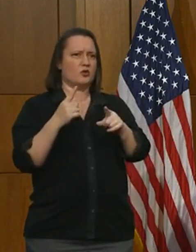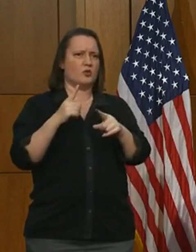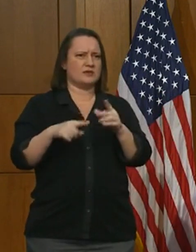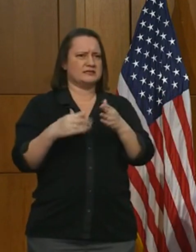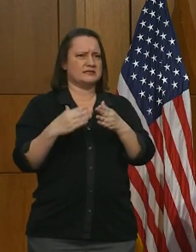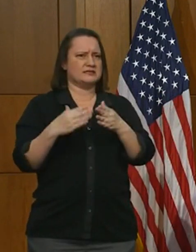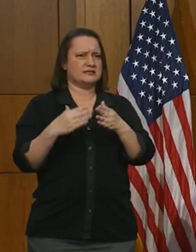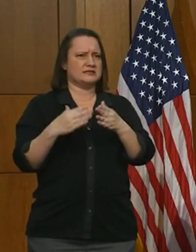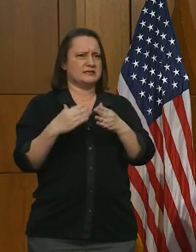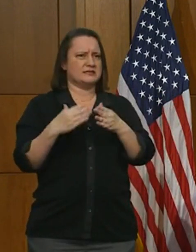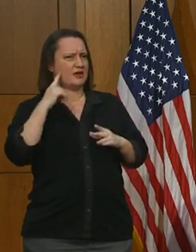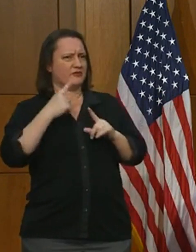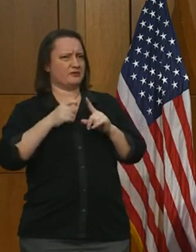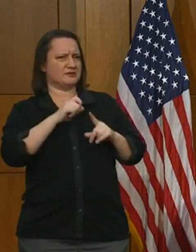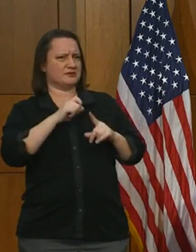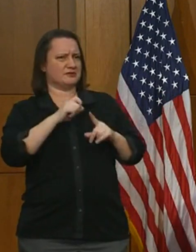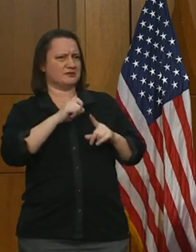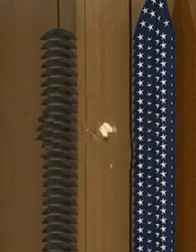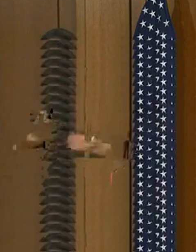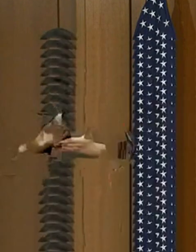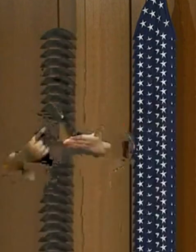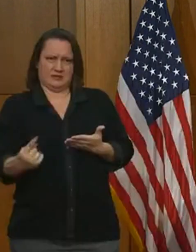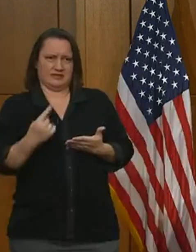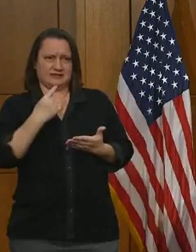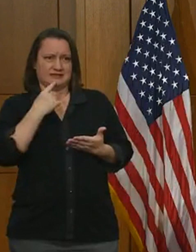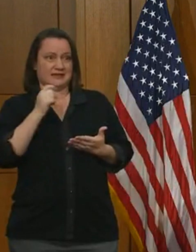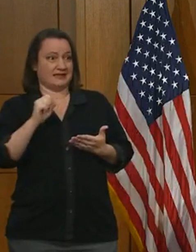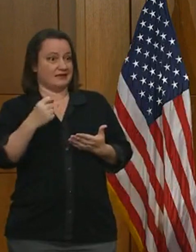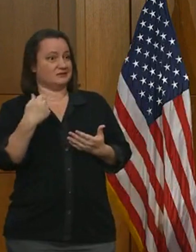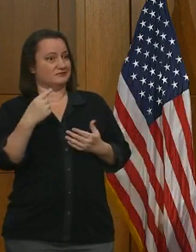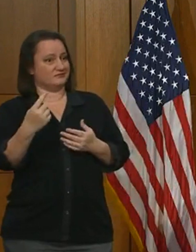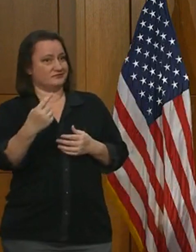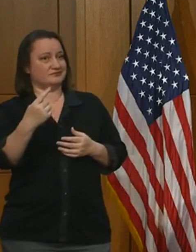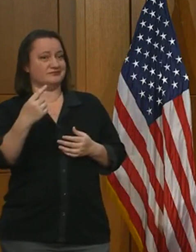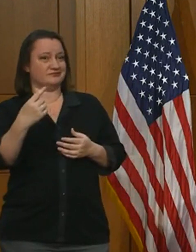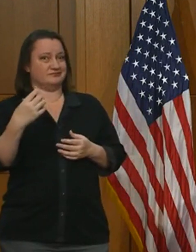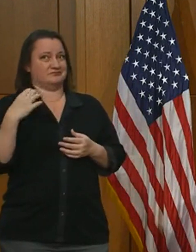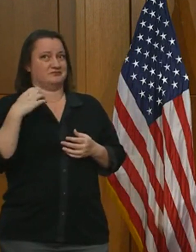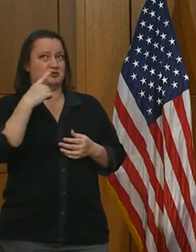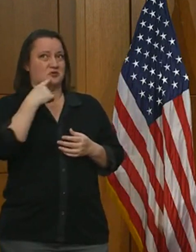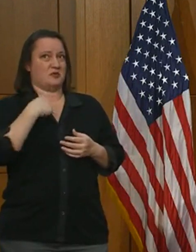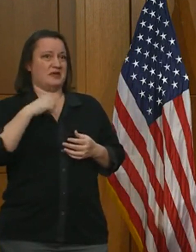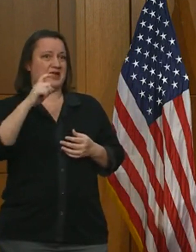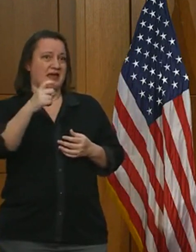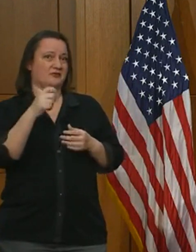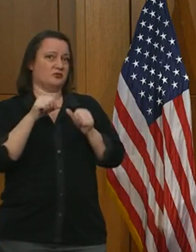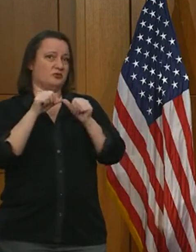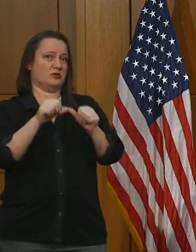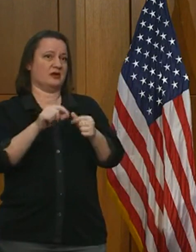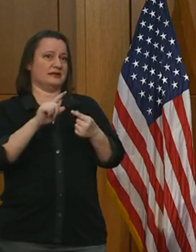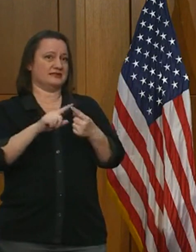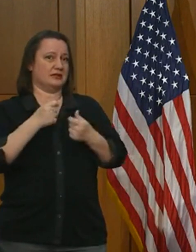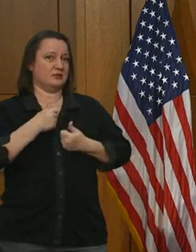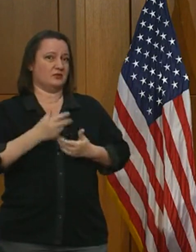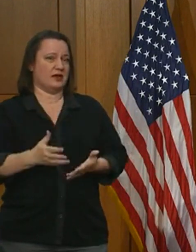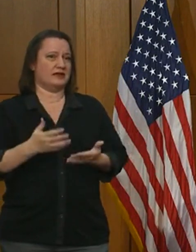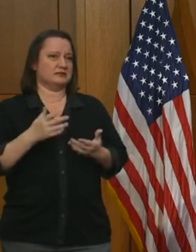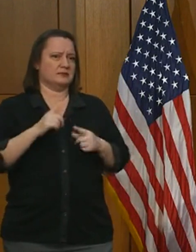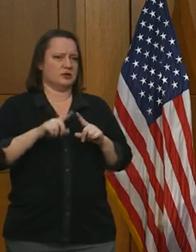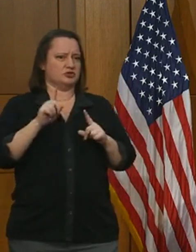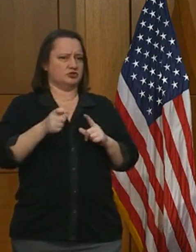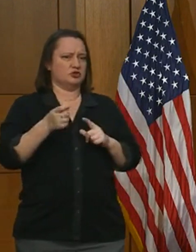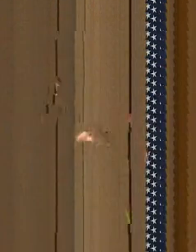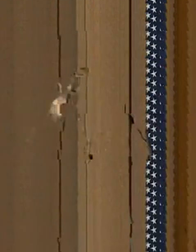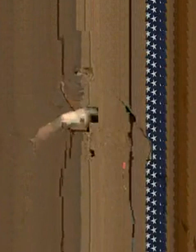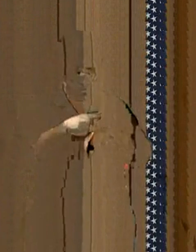I hearing from staff, even this week, they're saying, yes, we're told we have to wear it indefinitely until it breaks what's supposed to be disposable? Why are